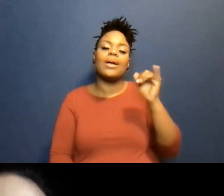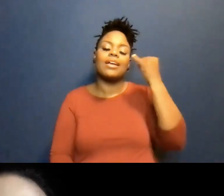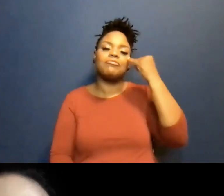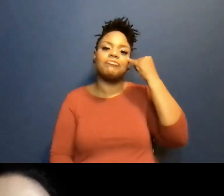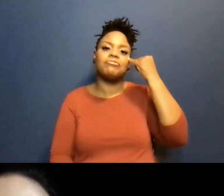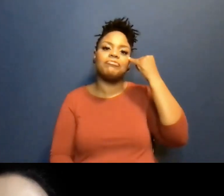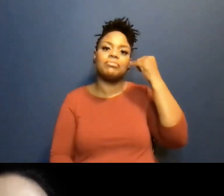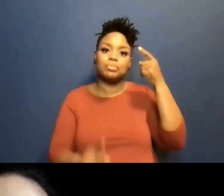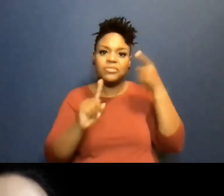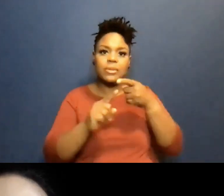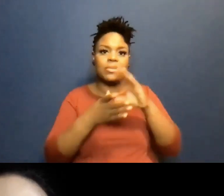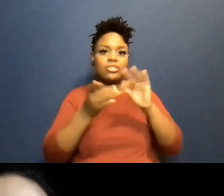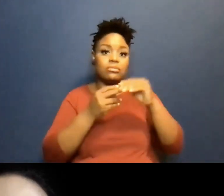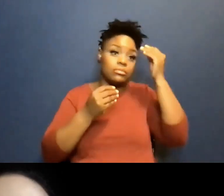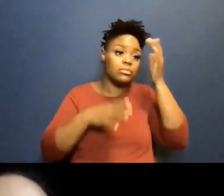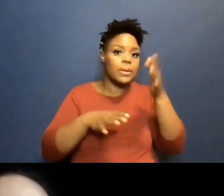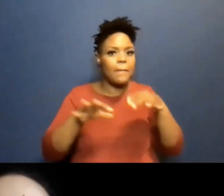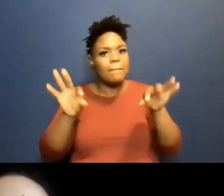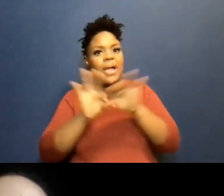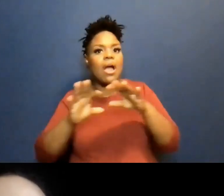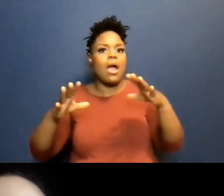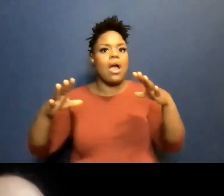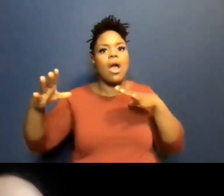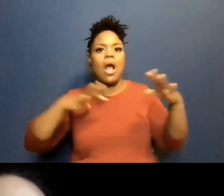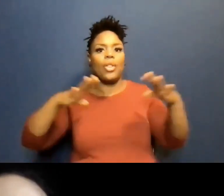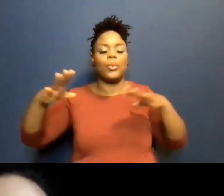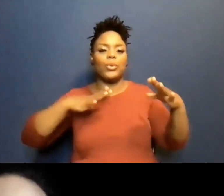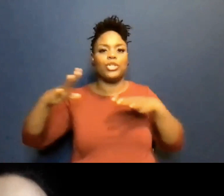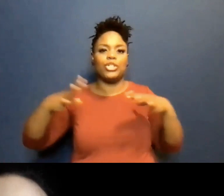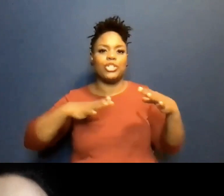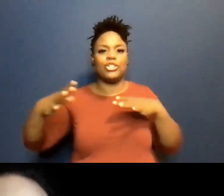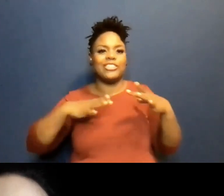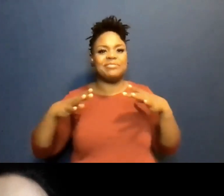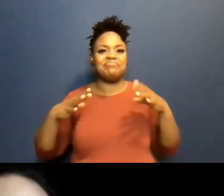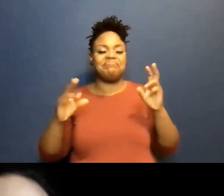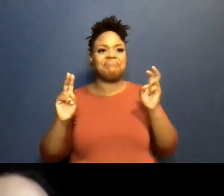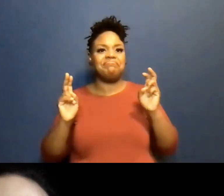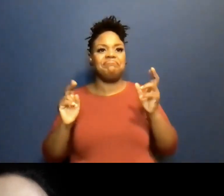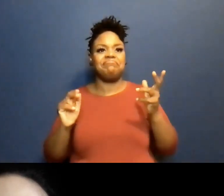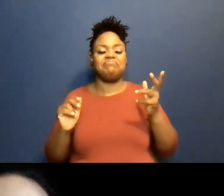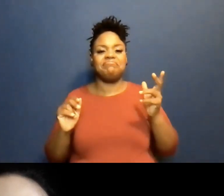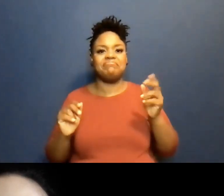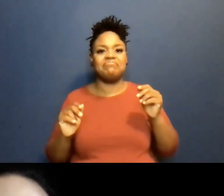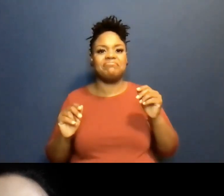just, the mainstream media, is that, let's not